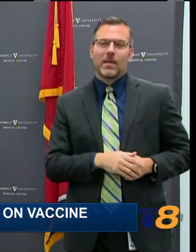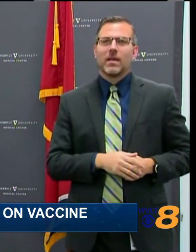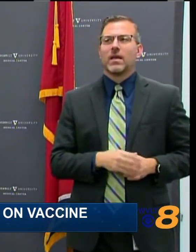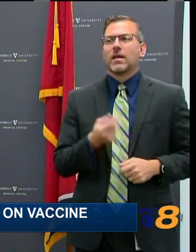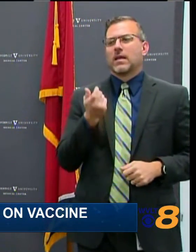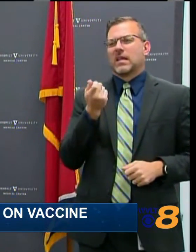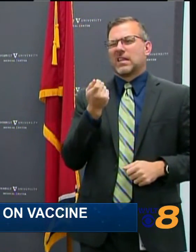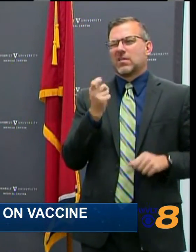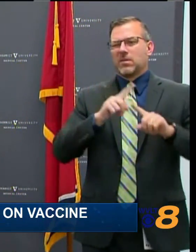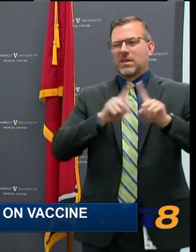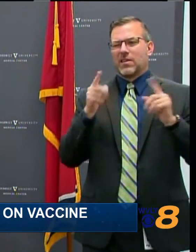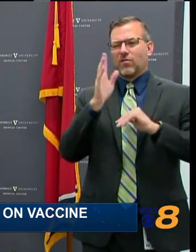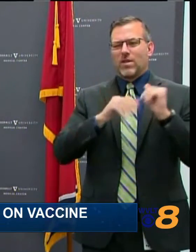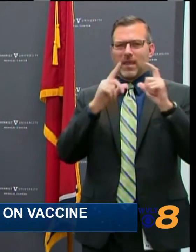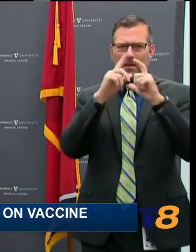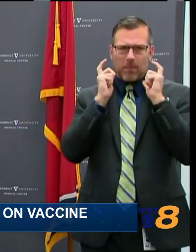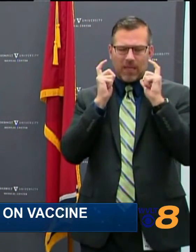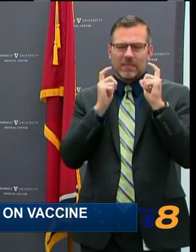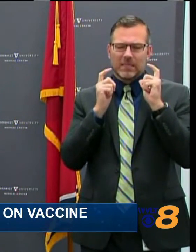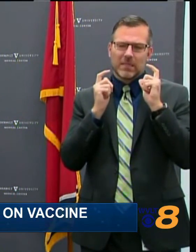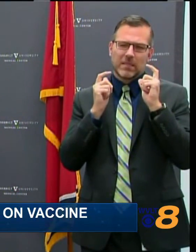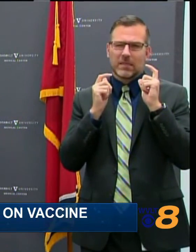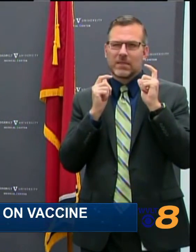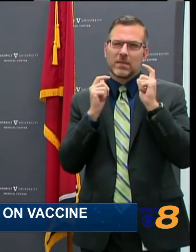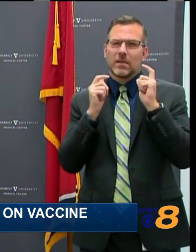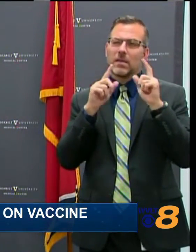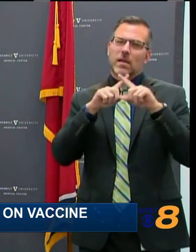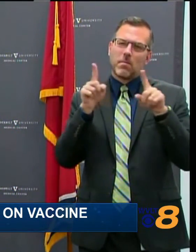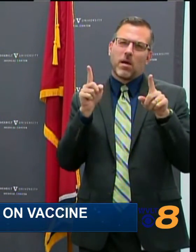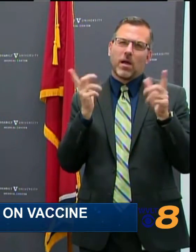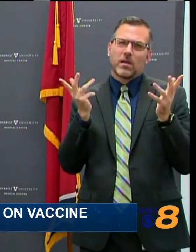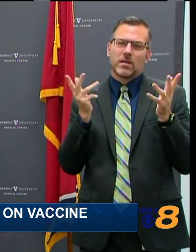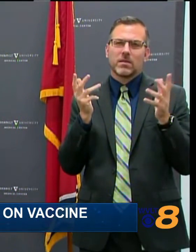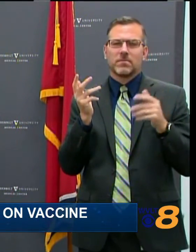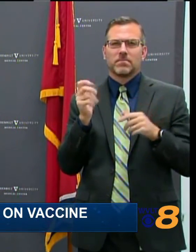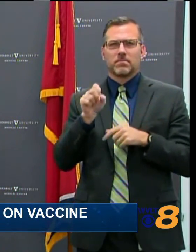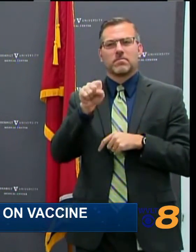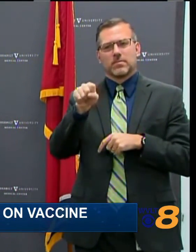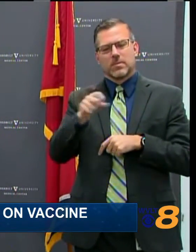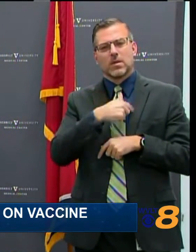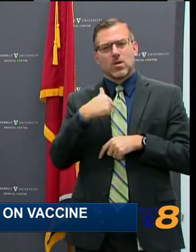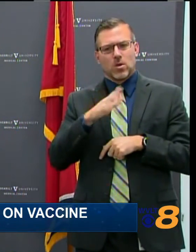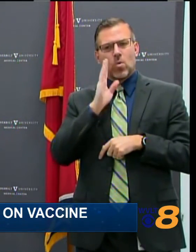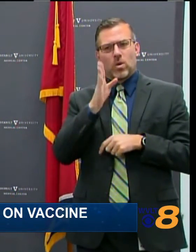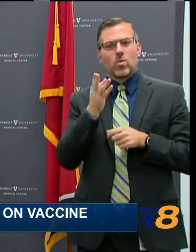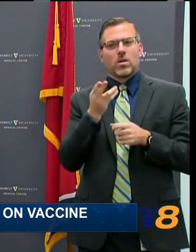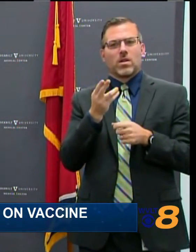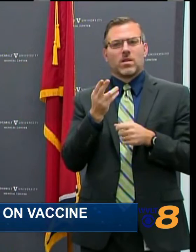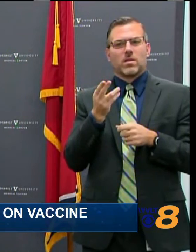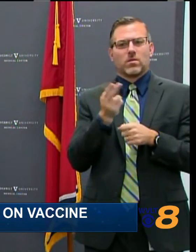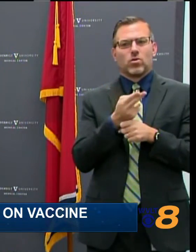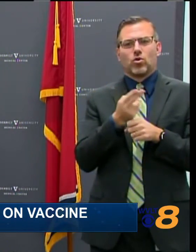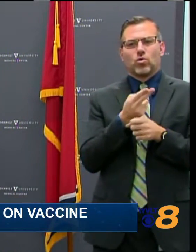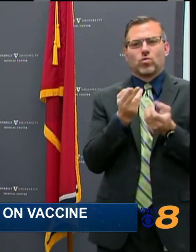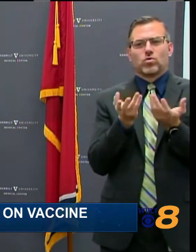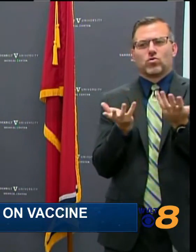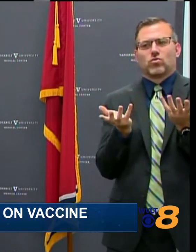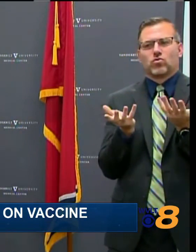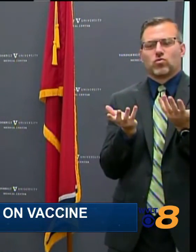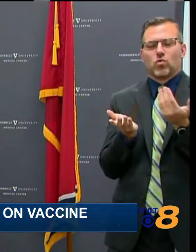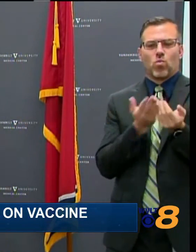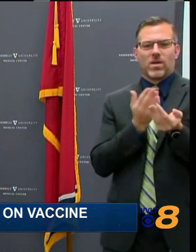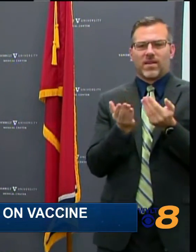the mask wearing message, but nonetheless, we will be using whatever methods we think